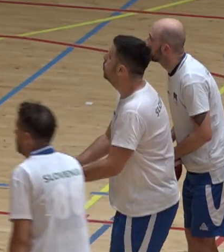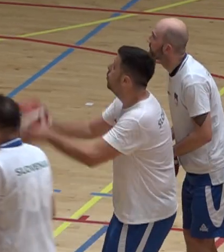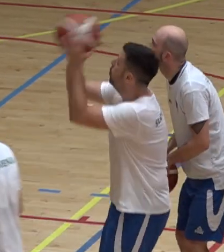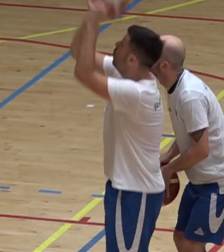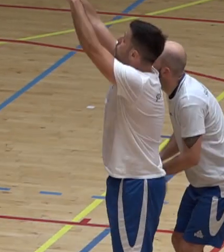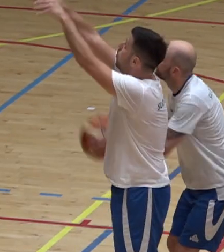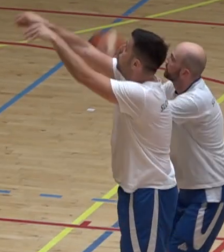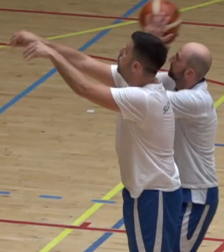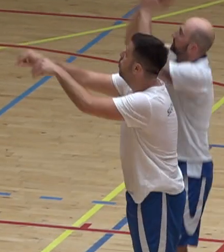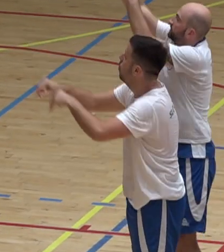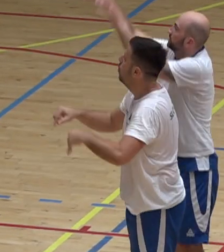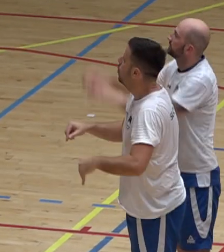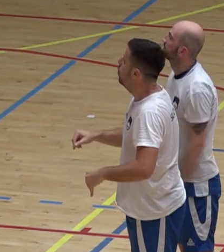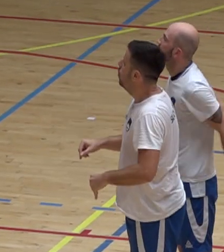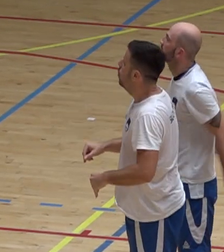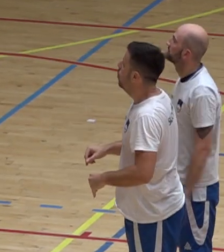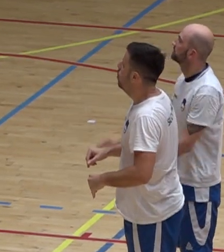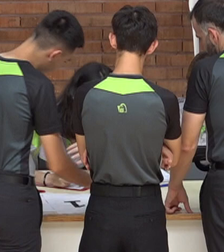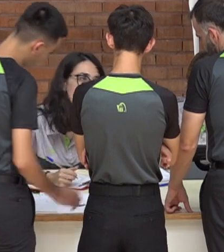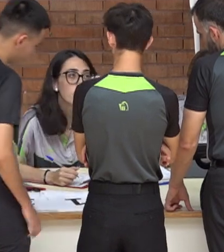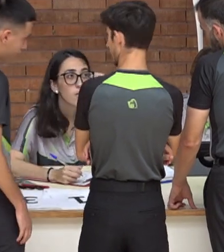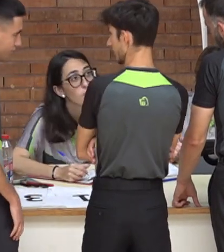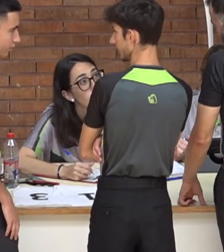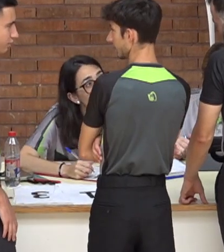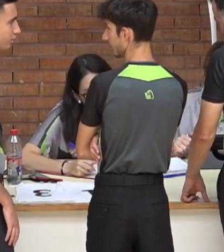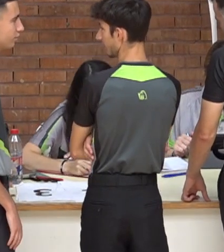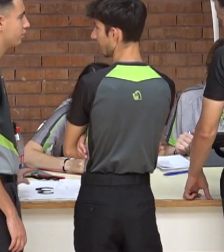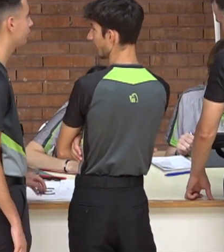Now I'm gonna burn all the bridges between